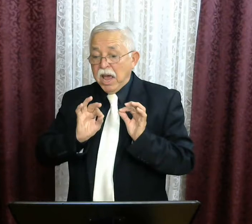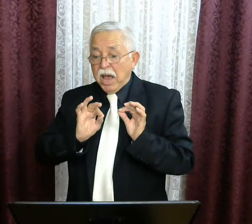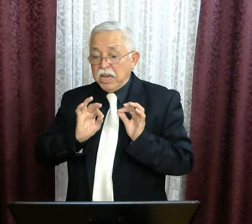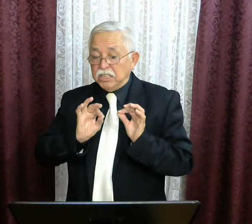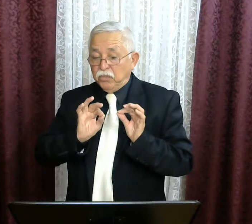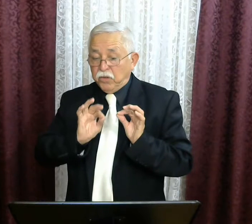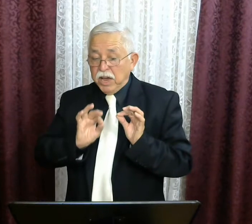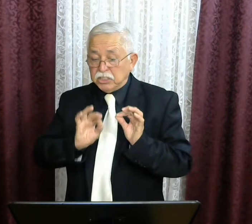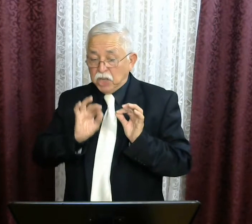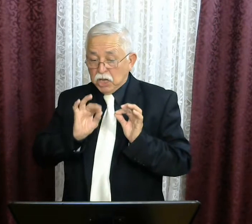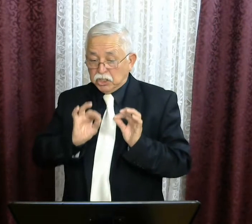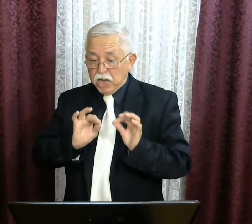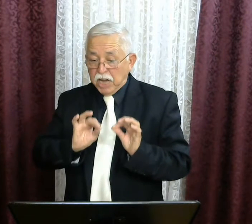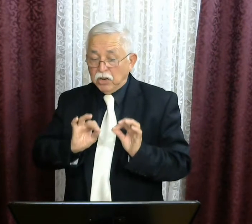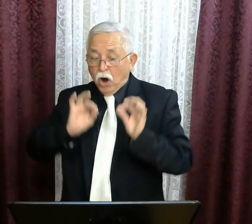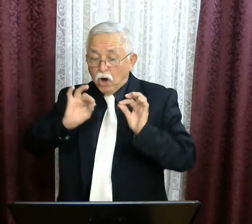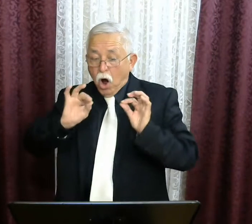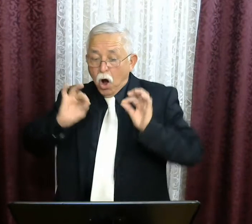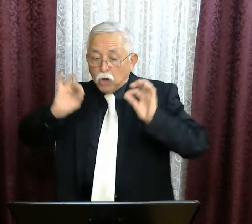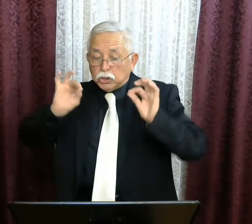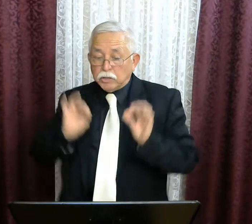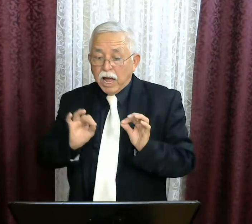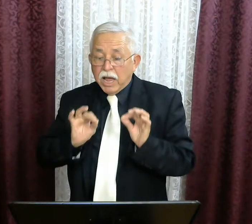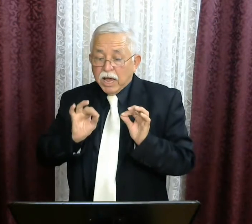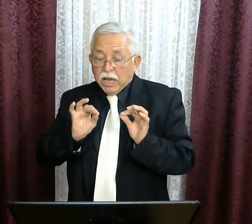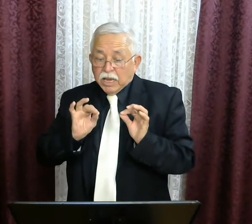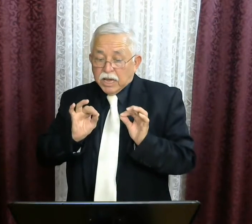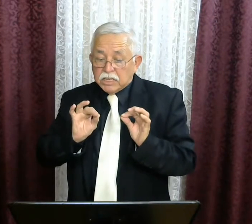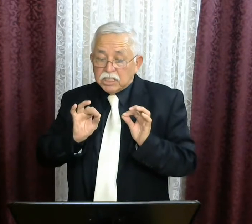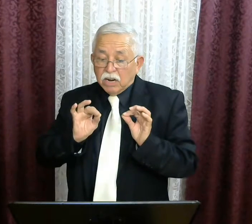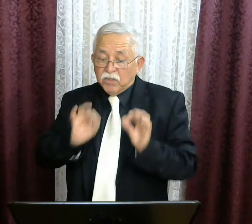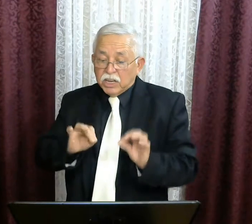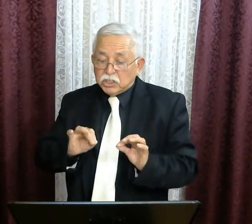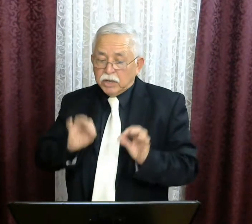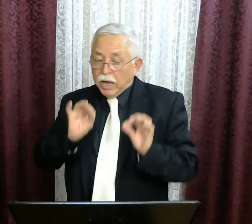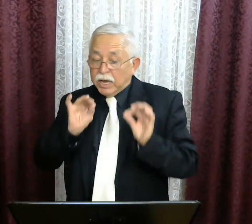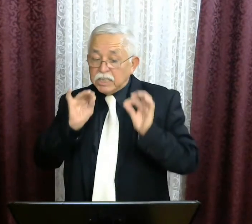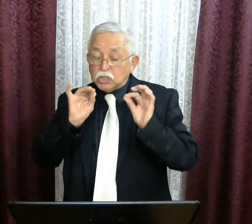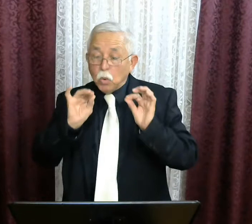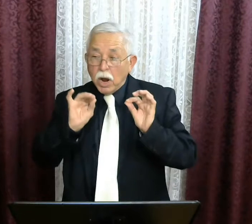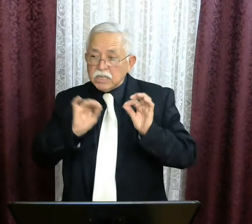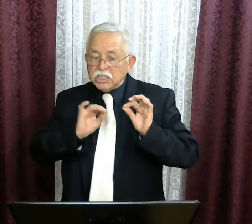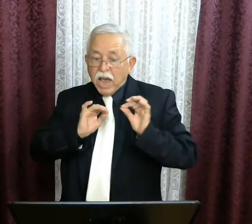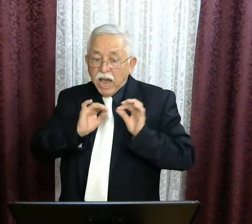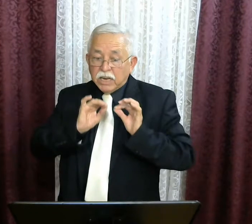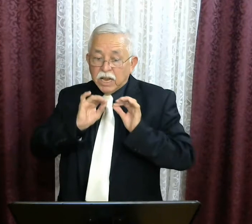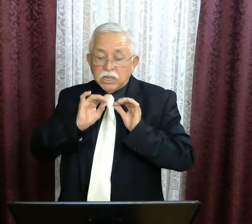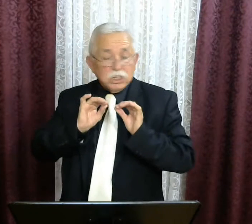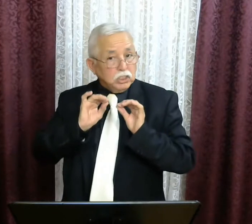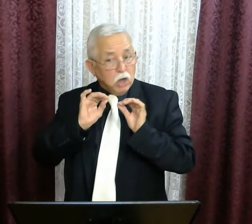His face shine on us, so that His salvation, His ways, and His